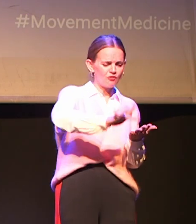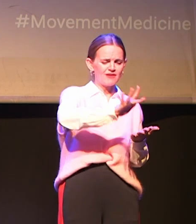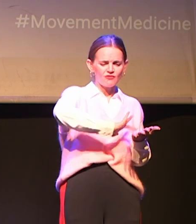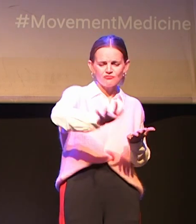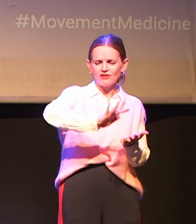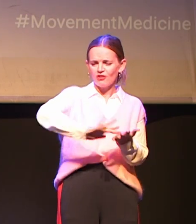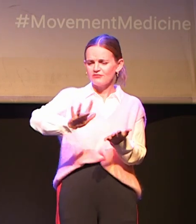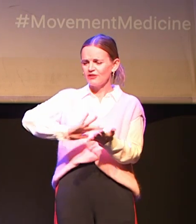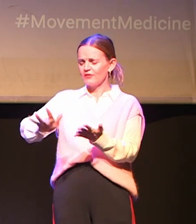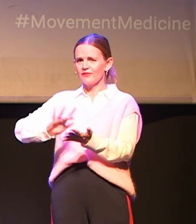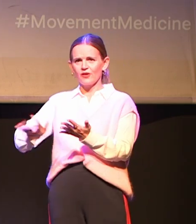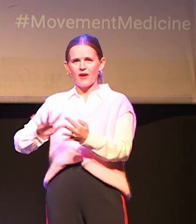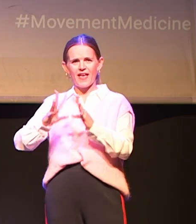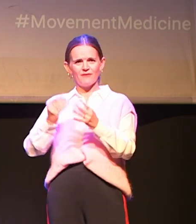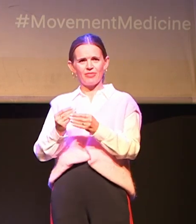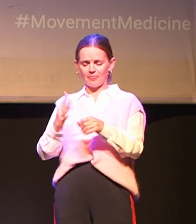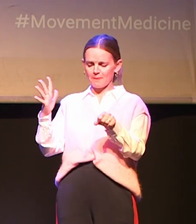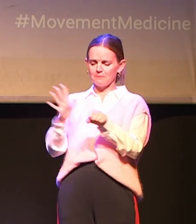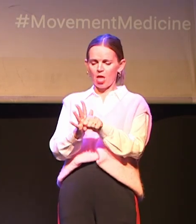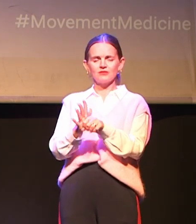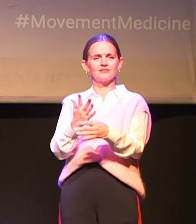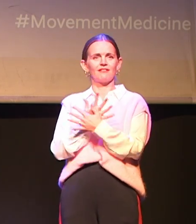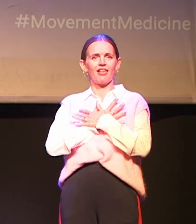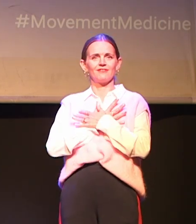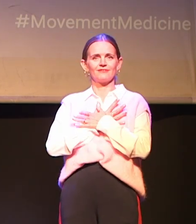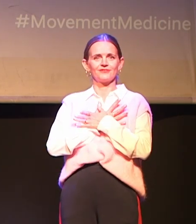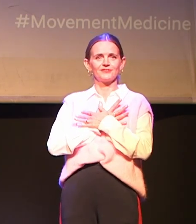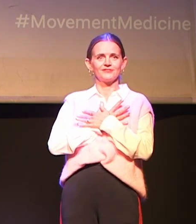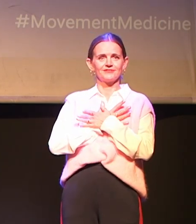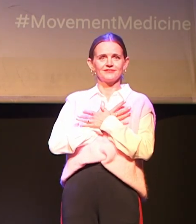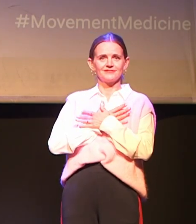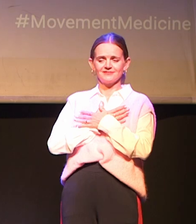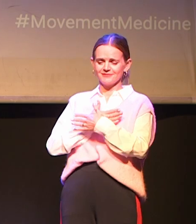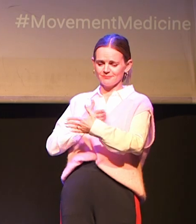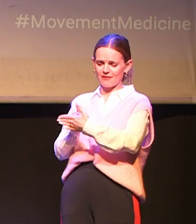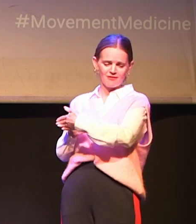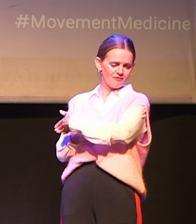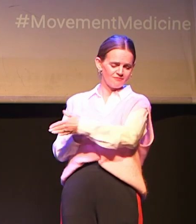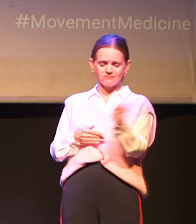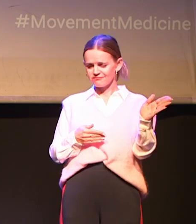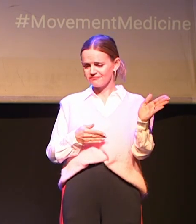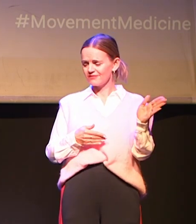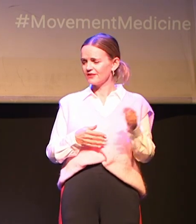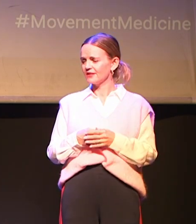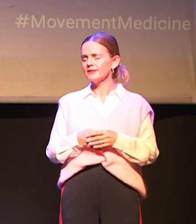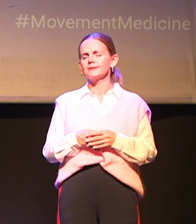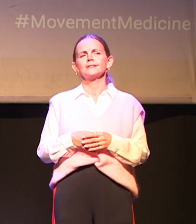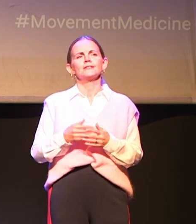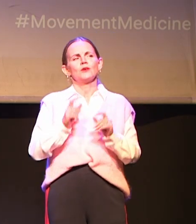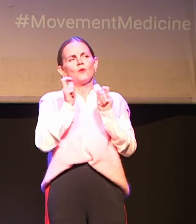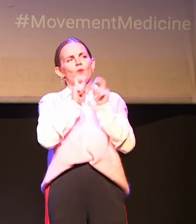stood between us and love, the experience of love? I woke up every day and I'm like, I'm gonna get rid of